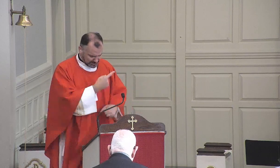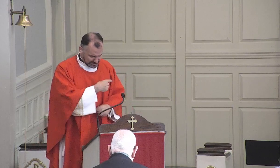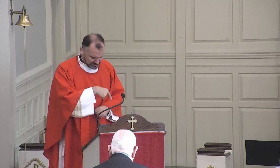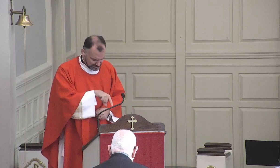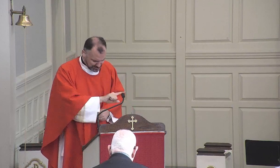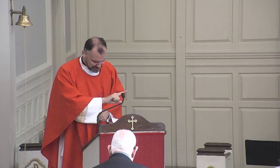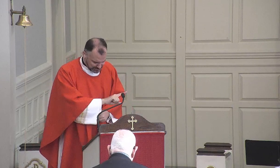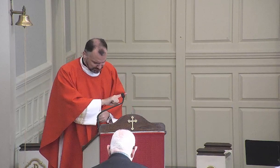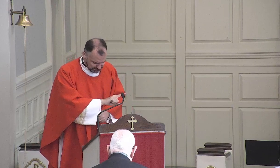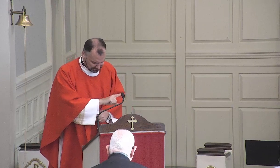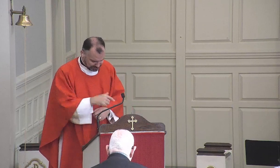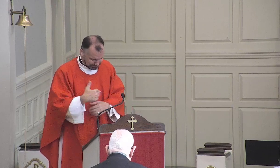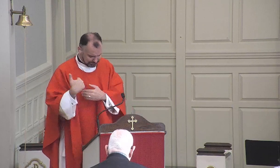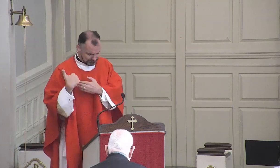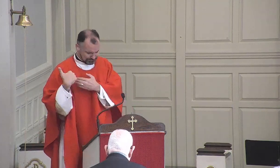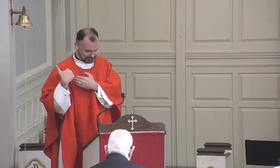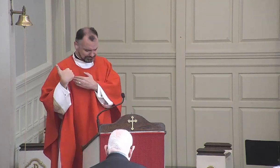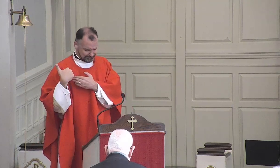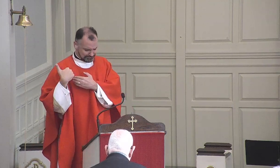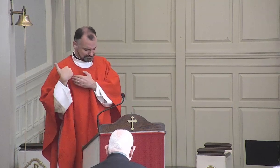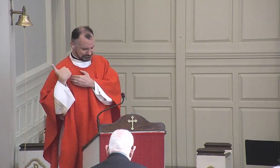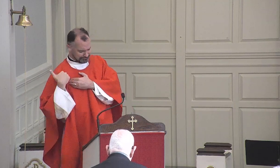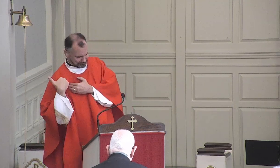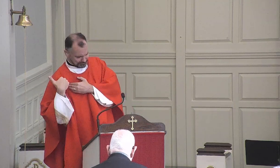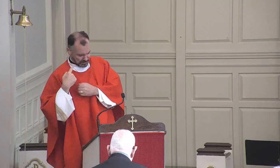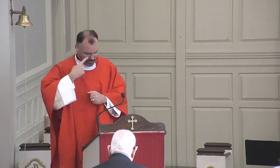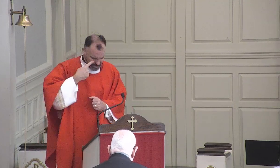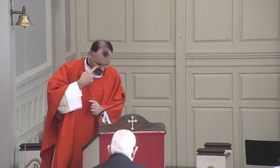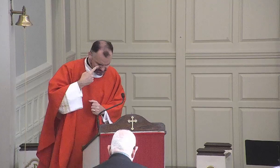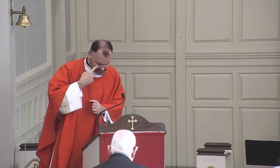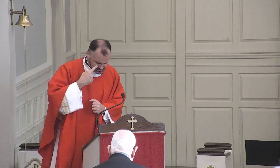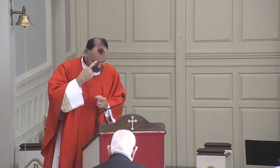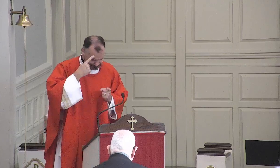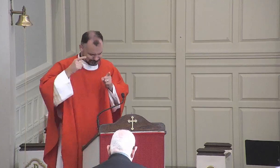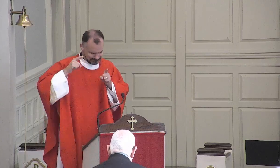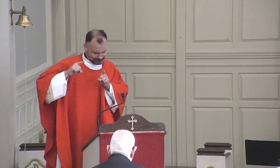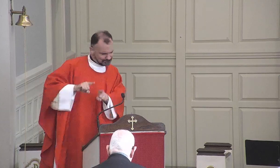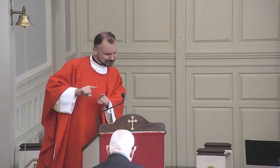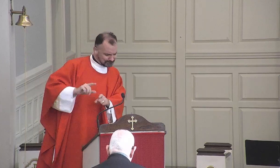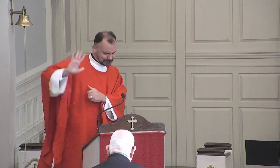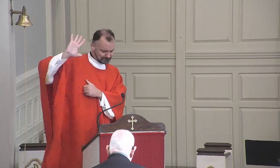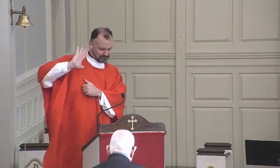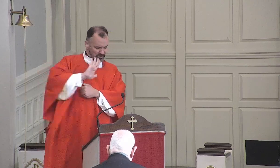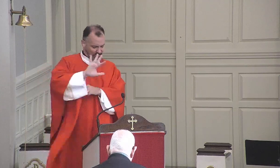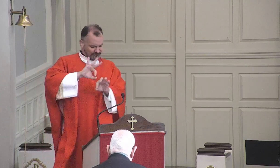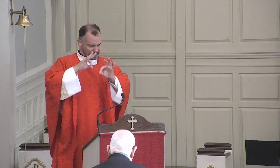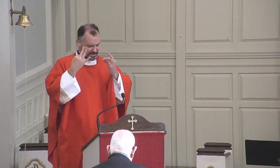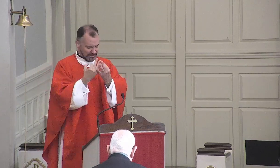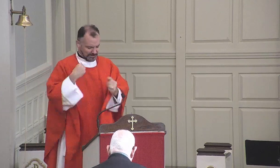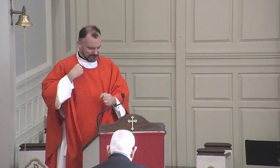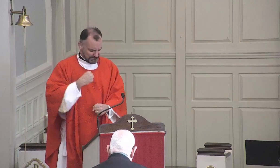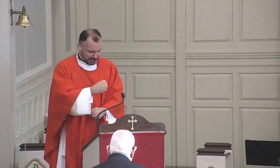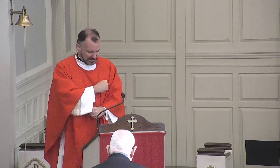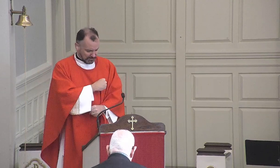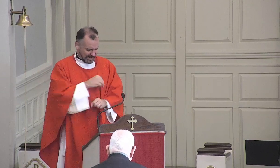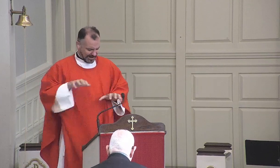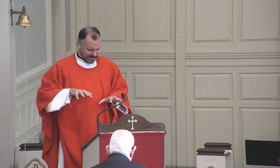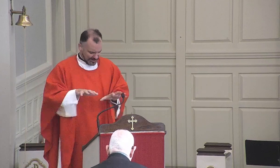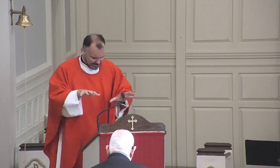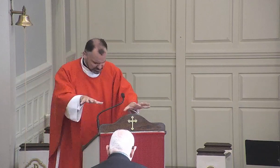Consequently, you bear witness and give consent to the deeds of